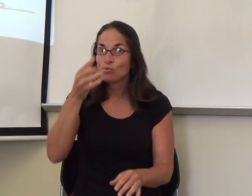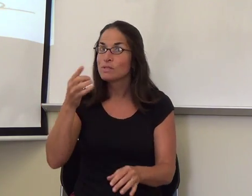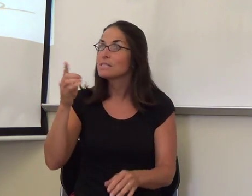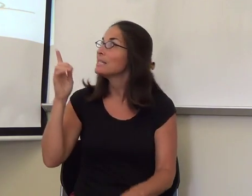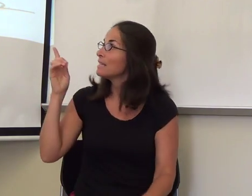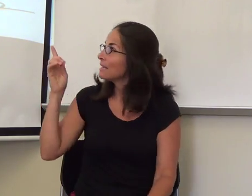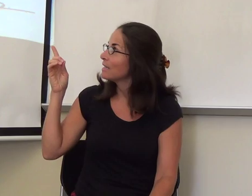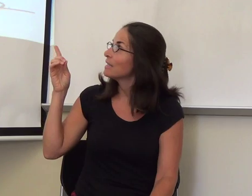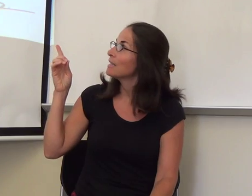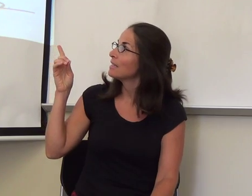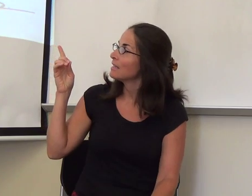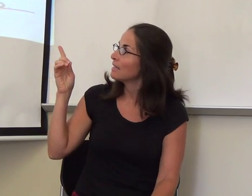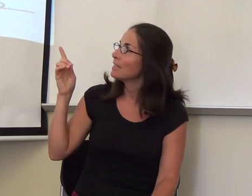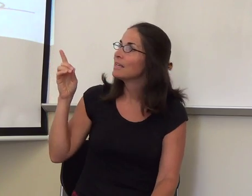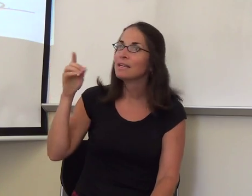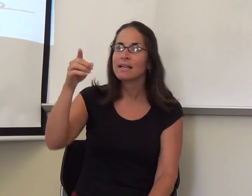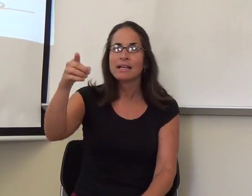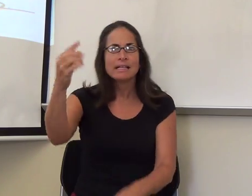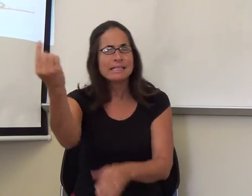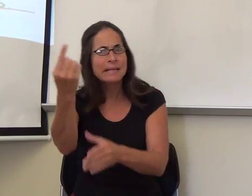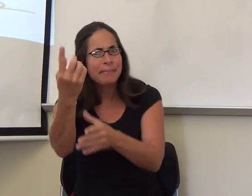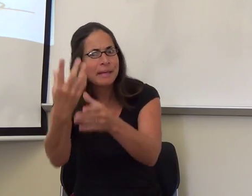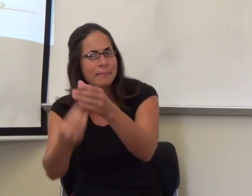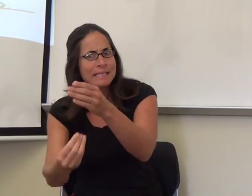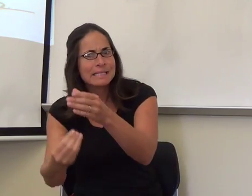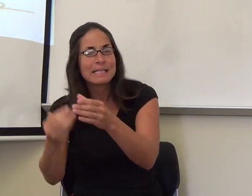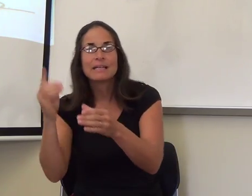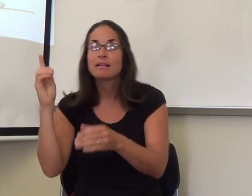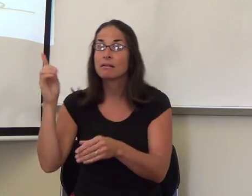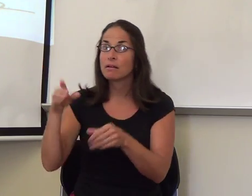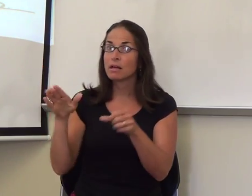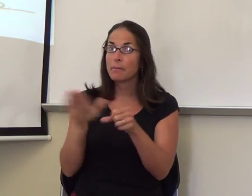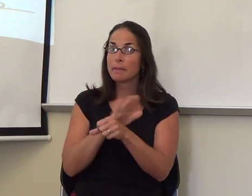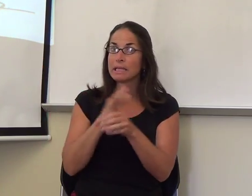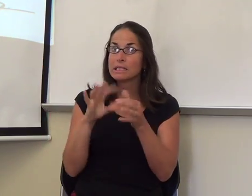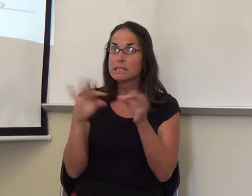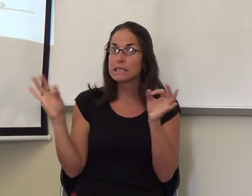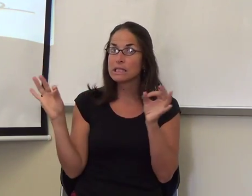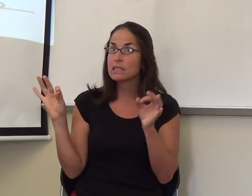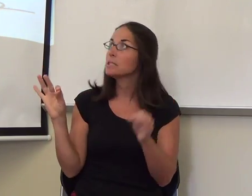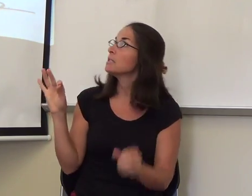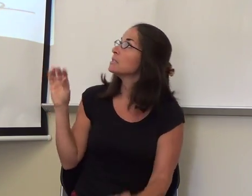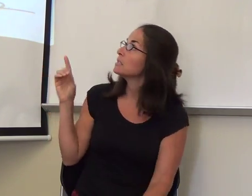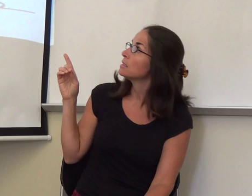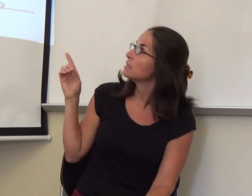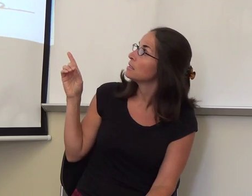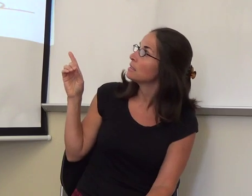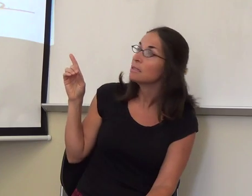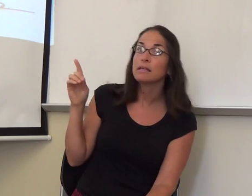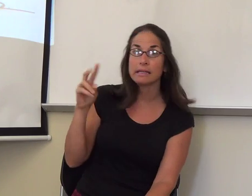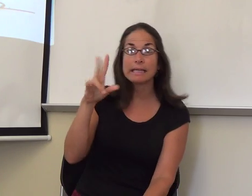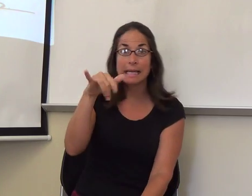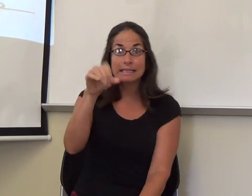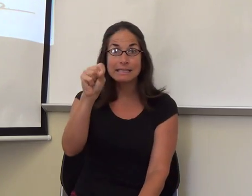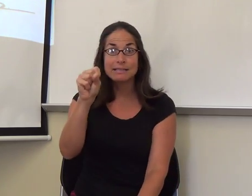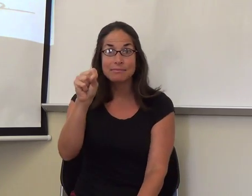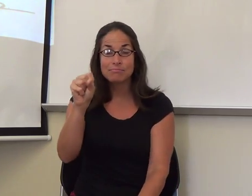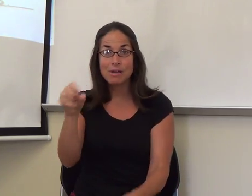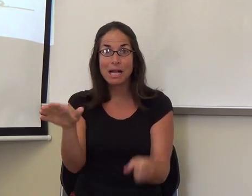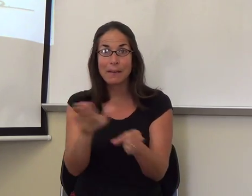There's still something missing. Is this a complete sentence? This is not a complete thought. Yes, it is, and this is one